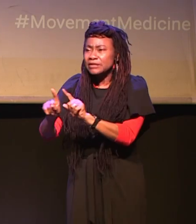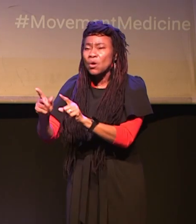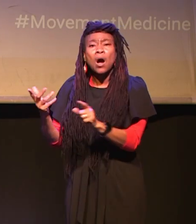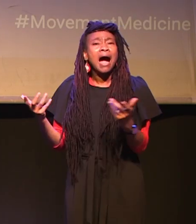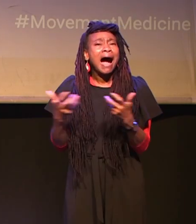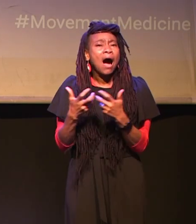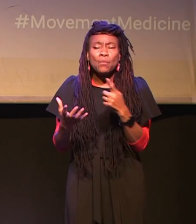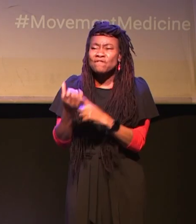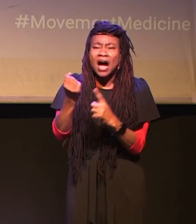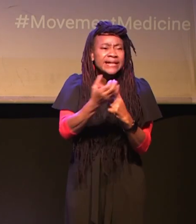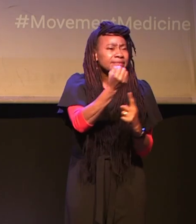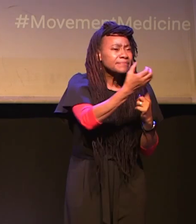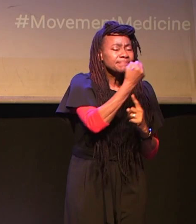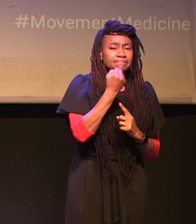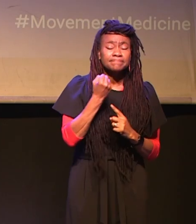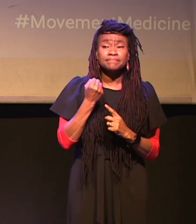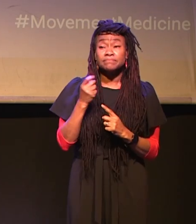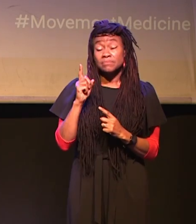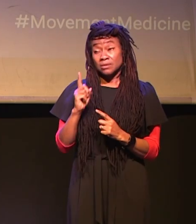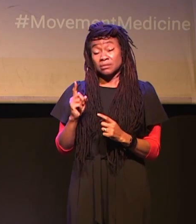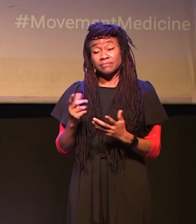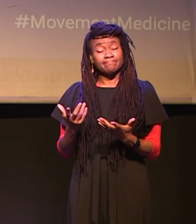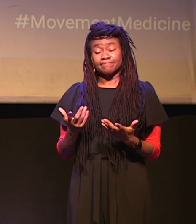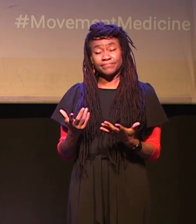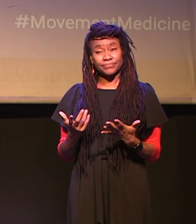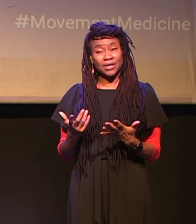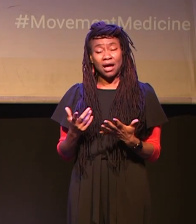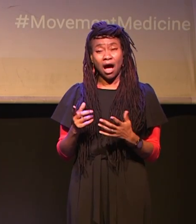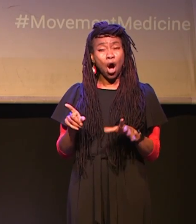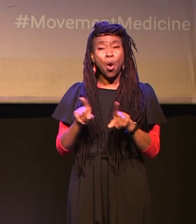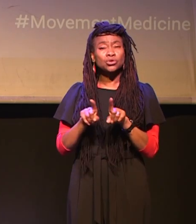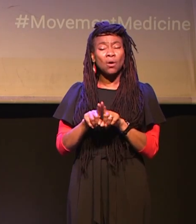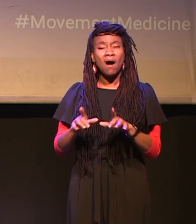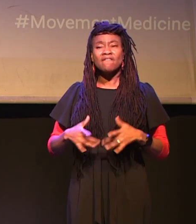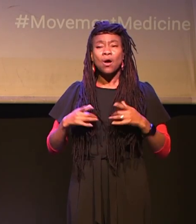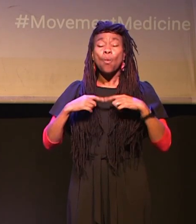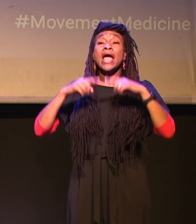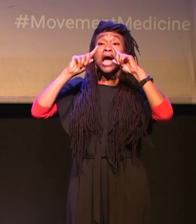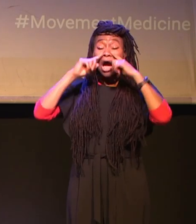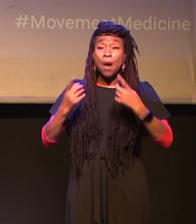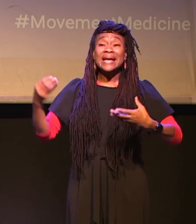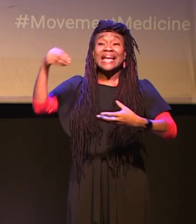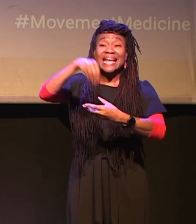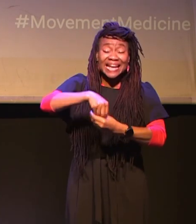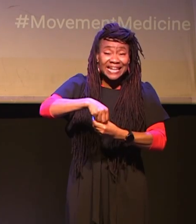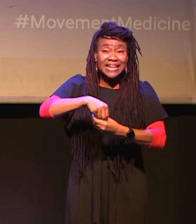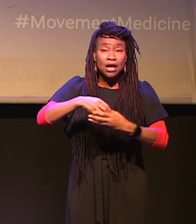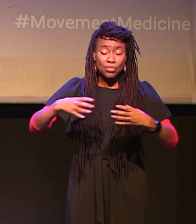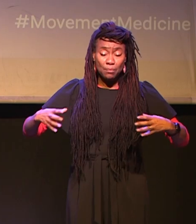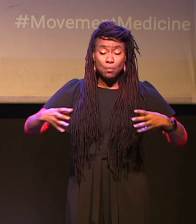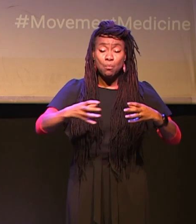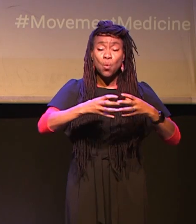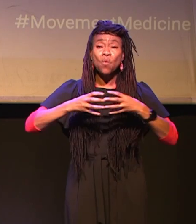also feel like we can't keep being in movement without doing or healing work,